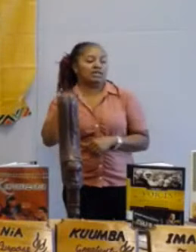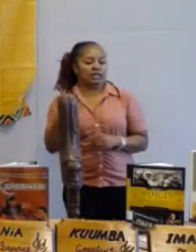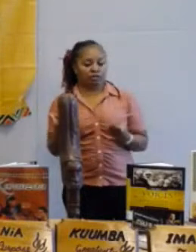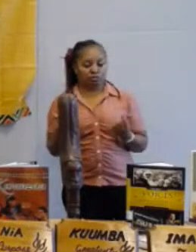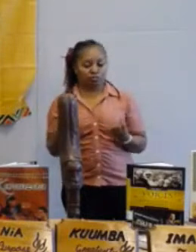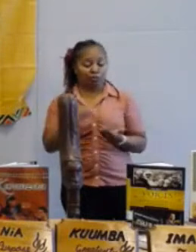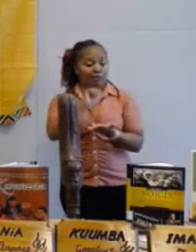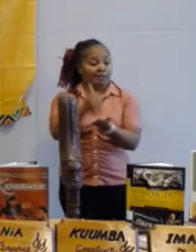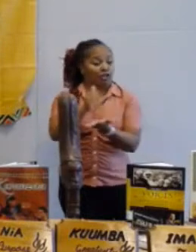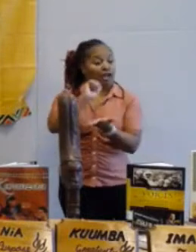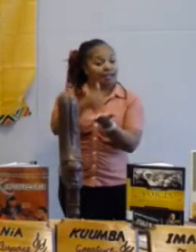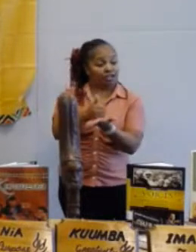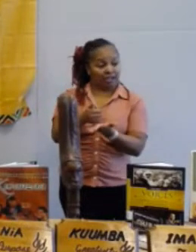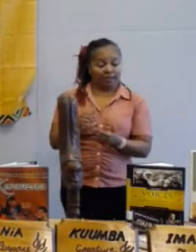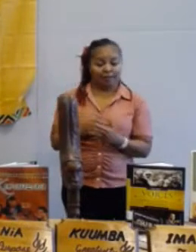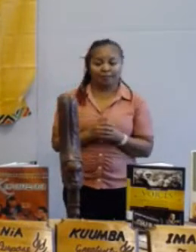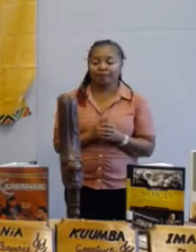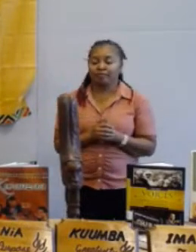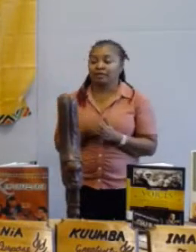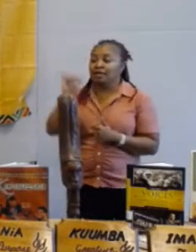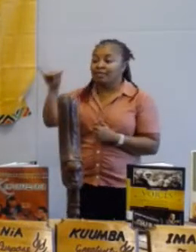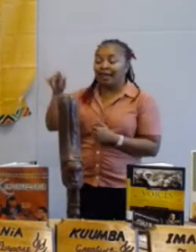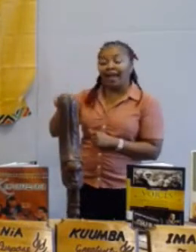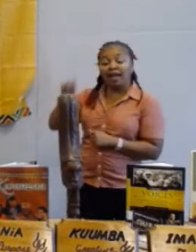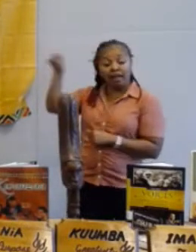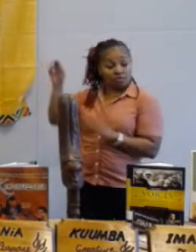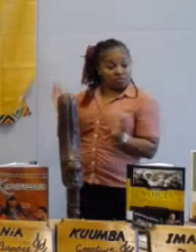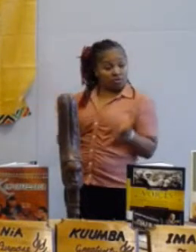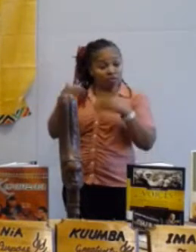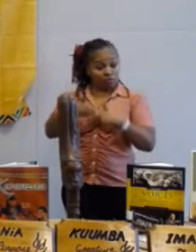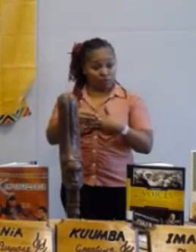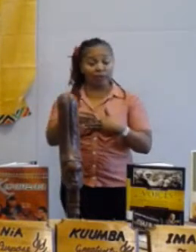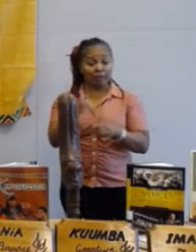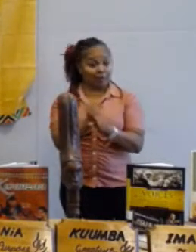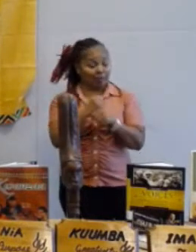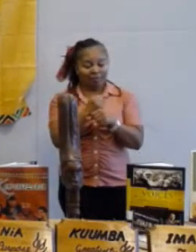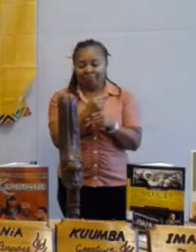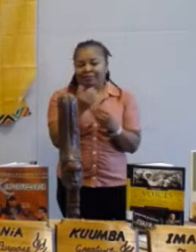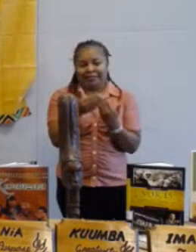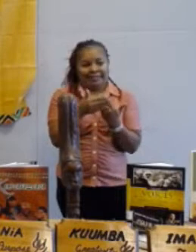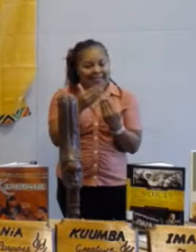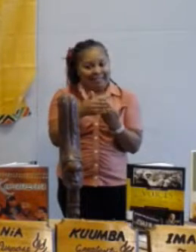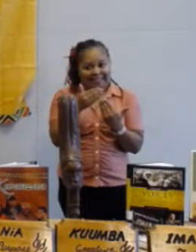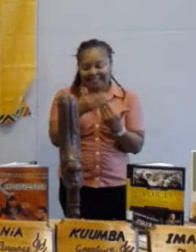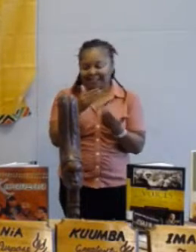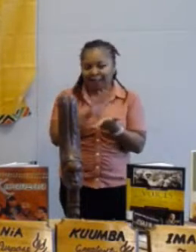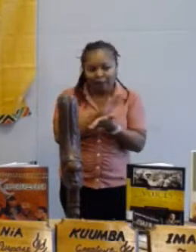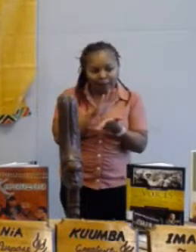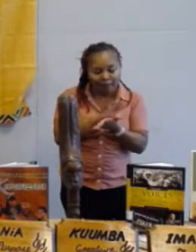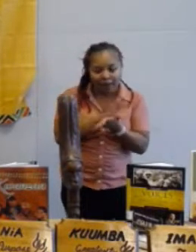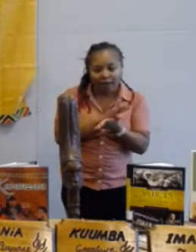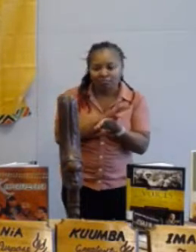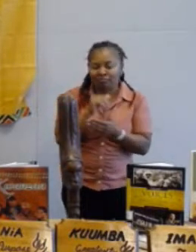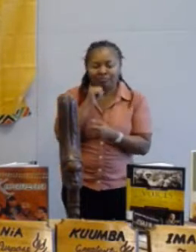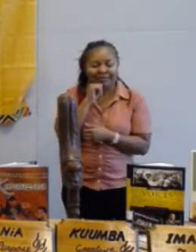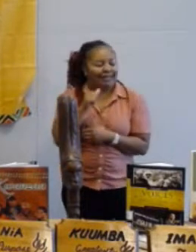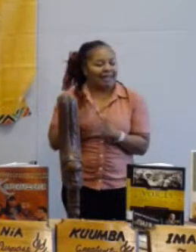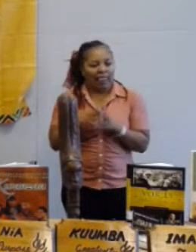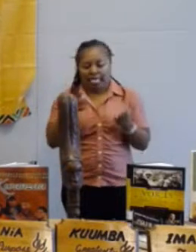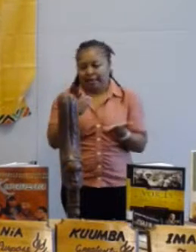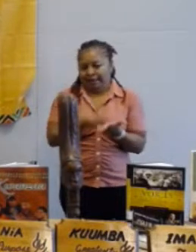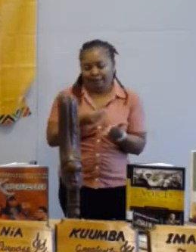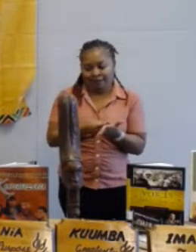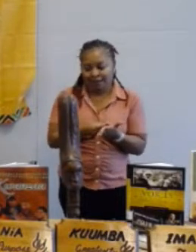say. So this hangs in their room. They can make that very simple paper craft, not expensive to make at